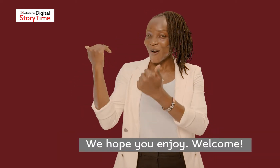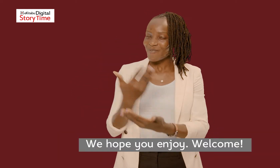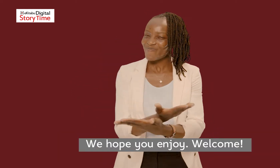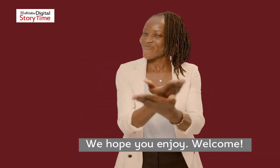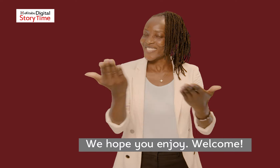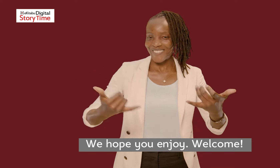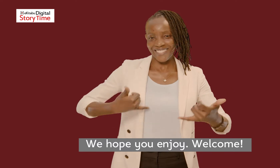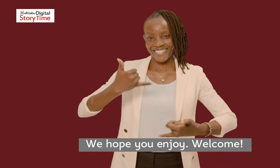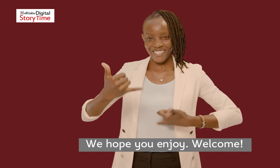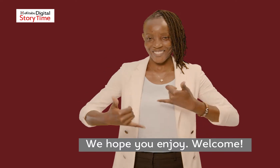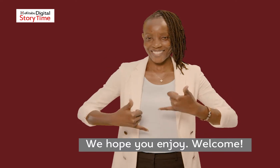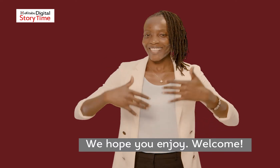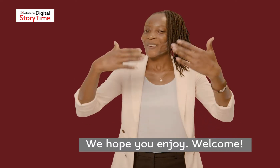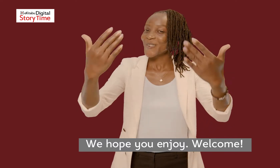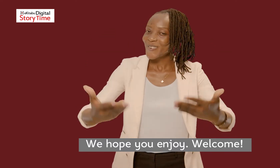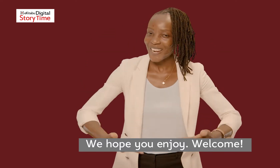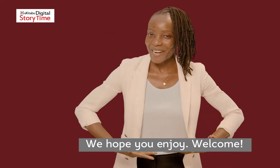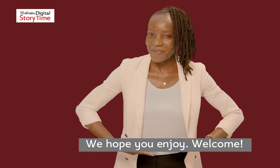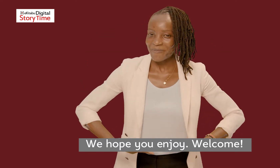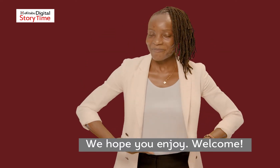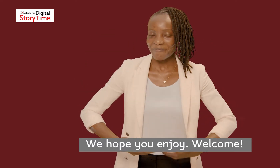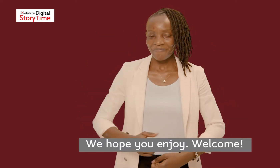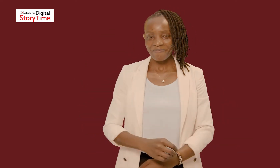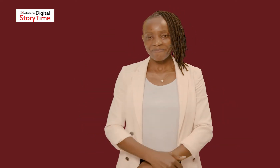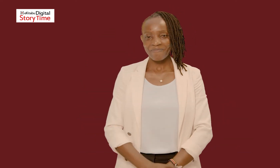We hope you enjoy. Welcome.